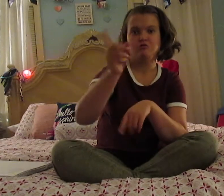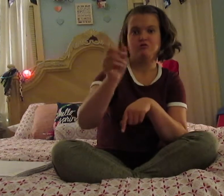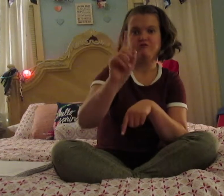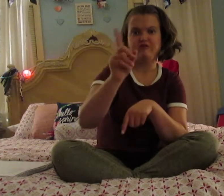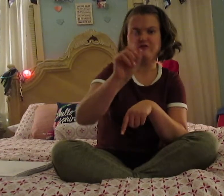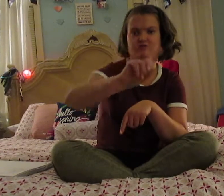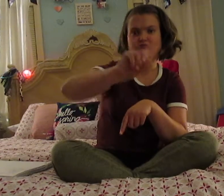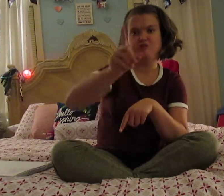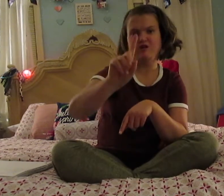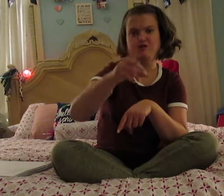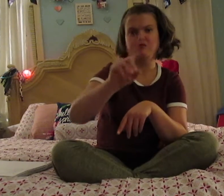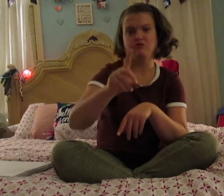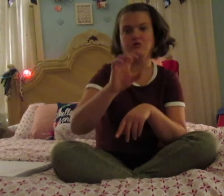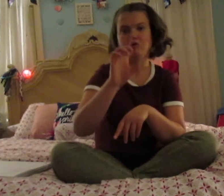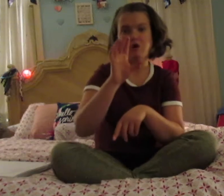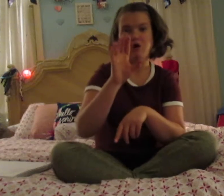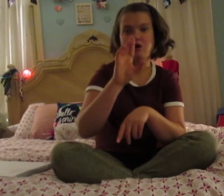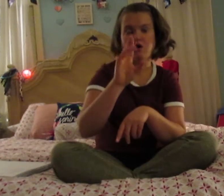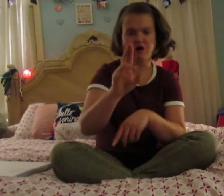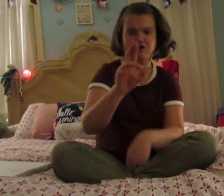finger where are